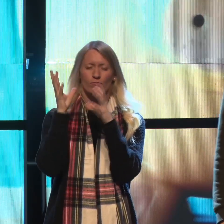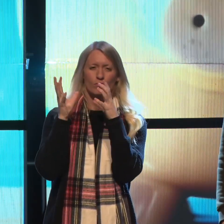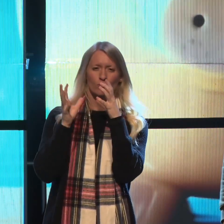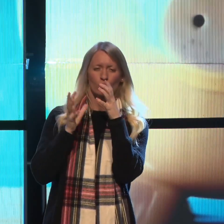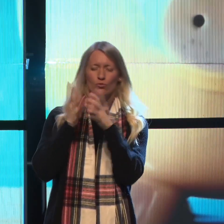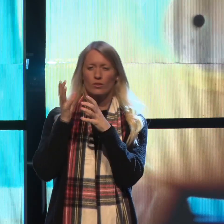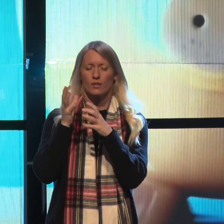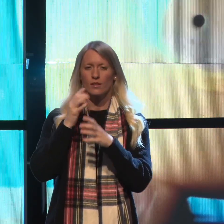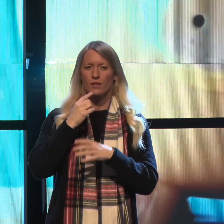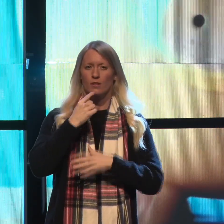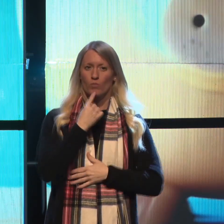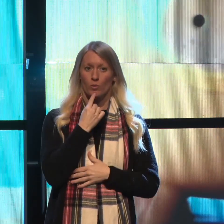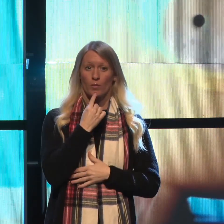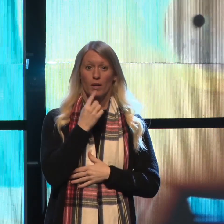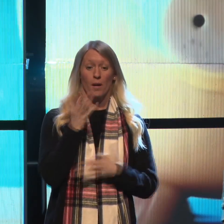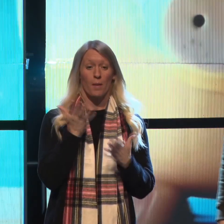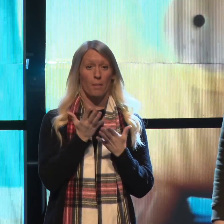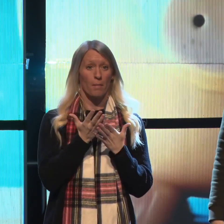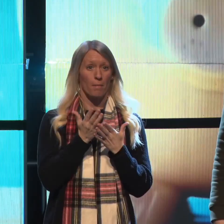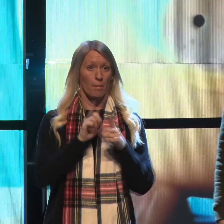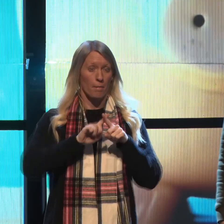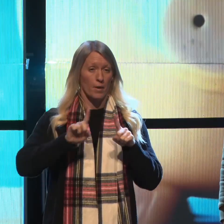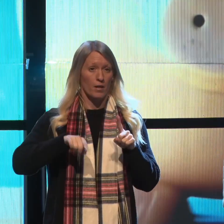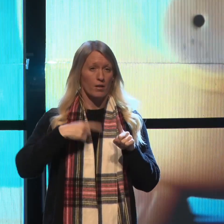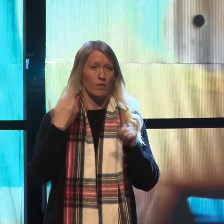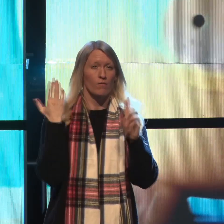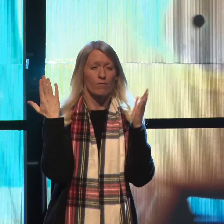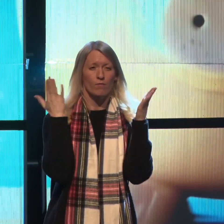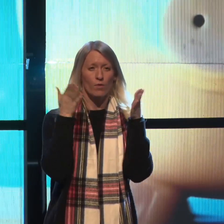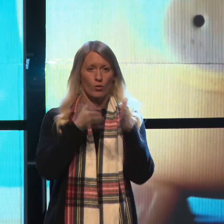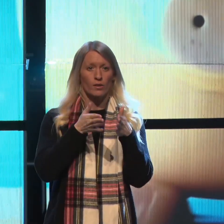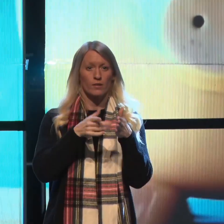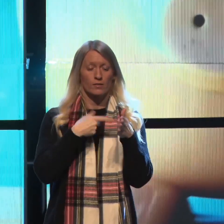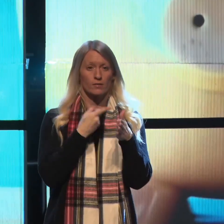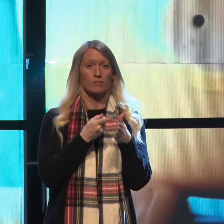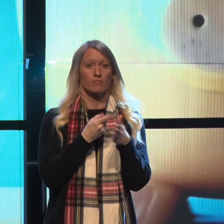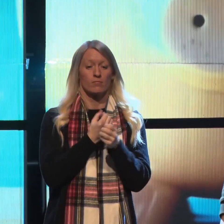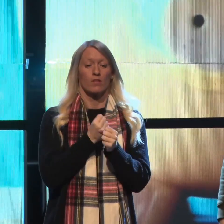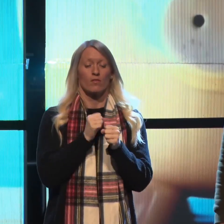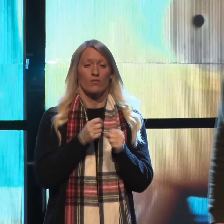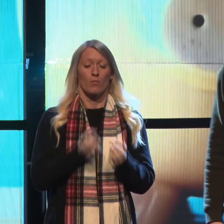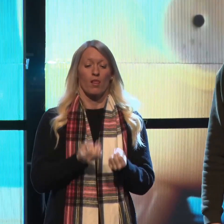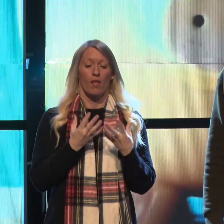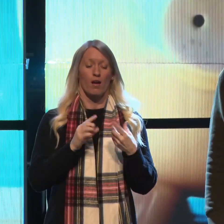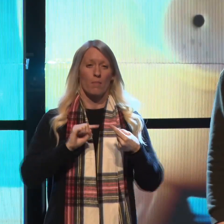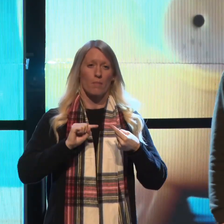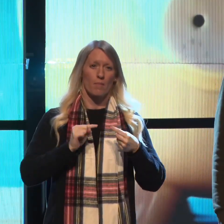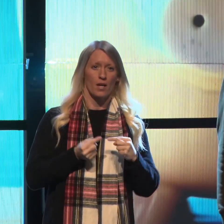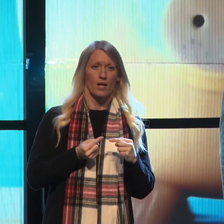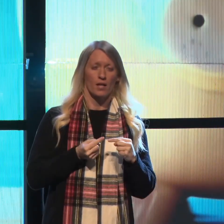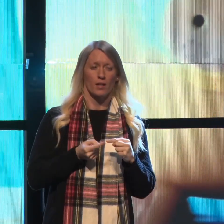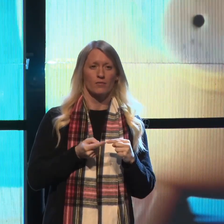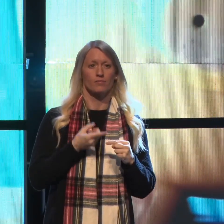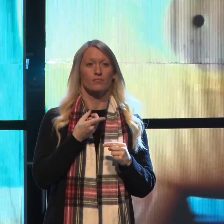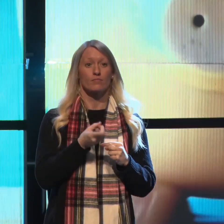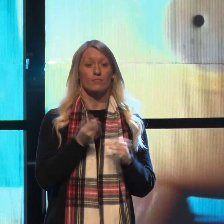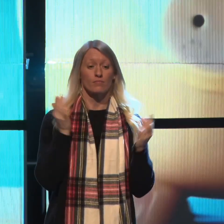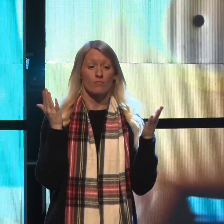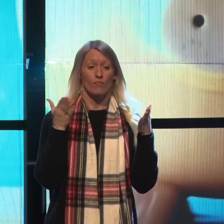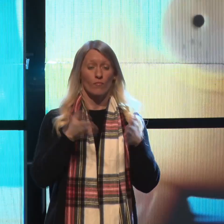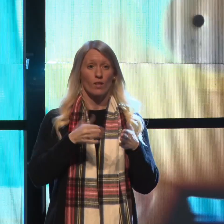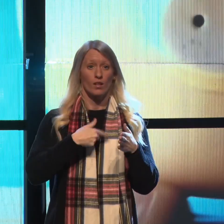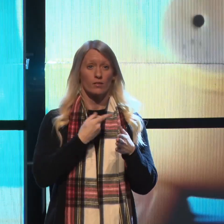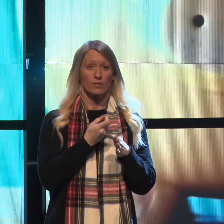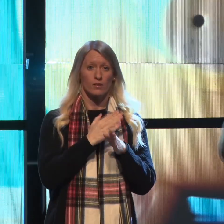But focus can save us from a lot of pain. And in the world of personal finance, focus, right, restraint can save us